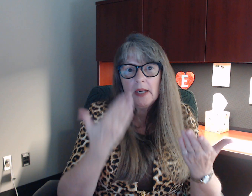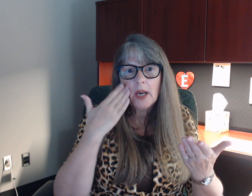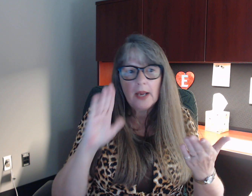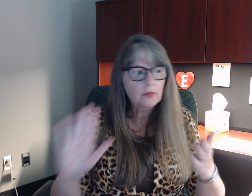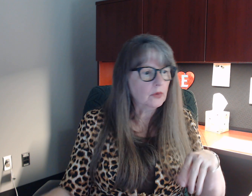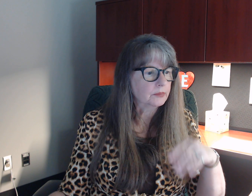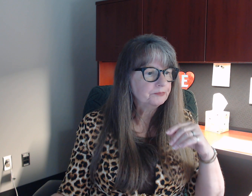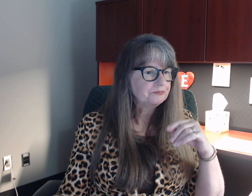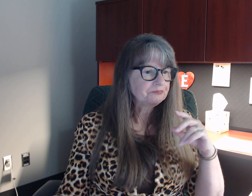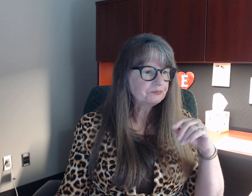I don't know.